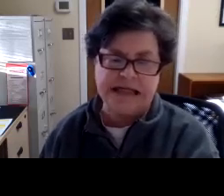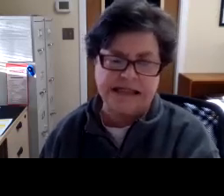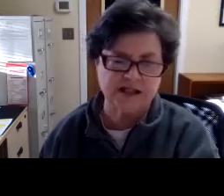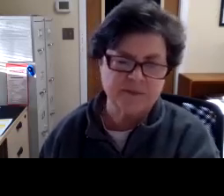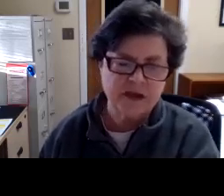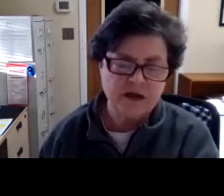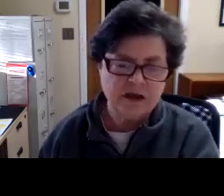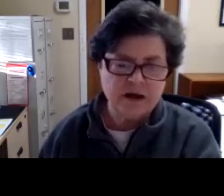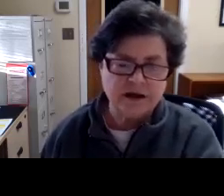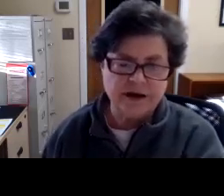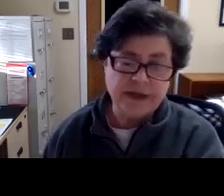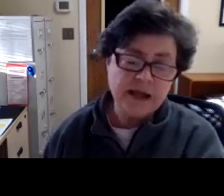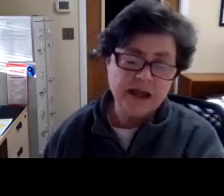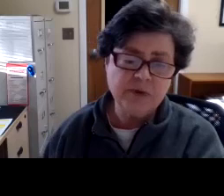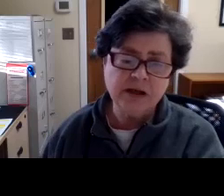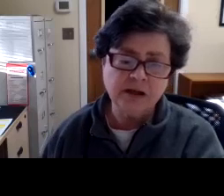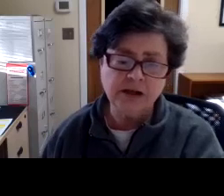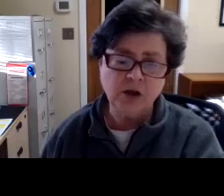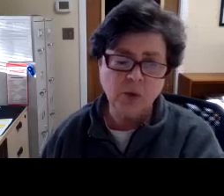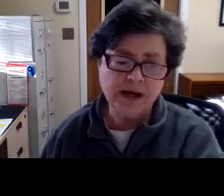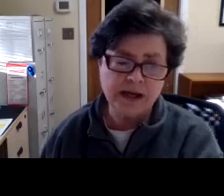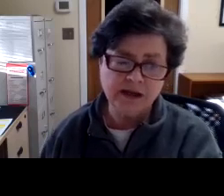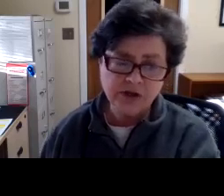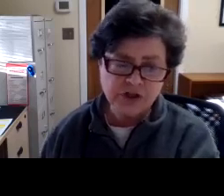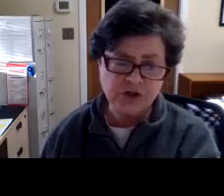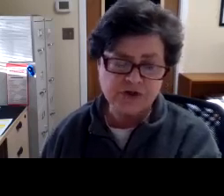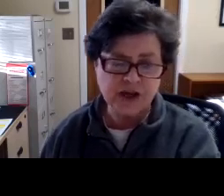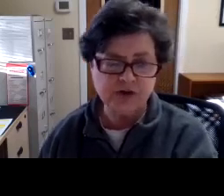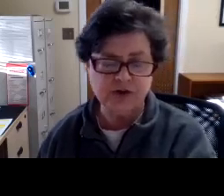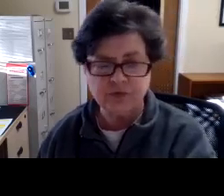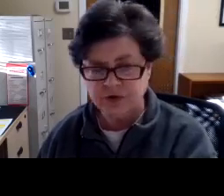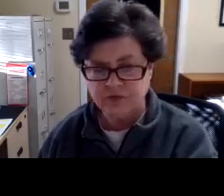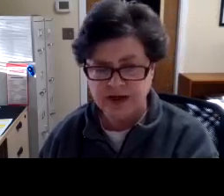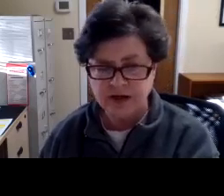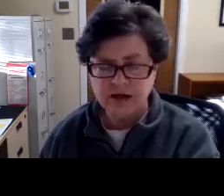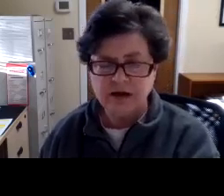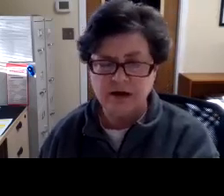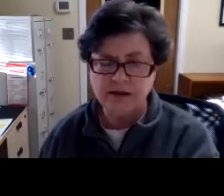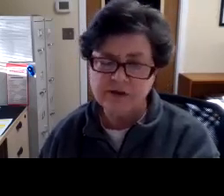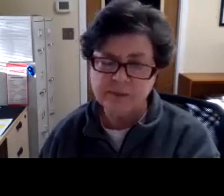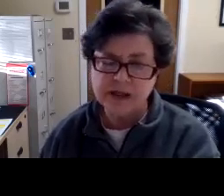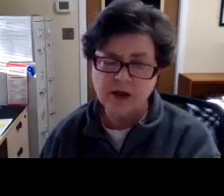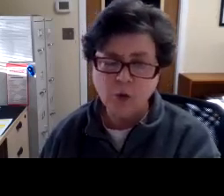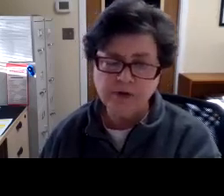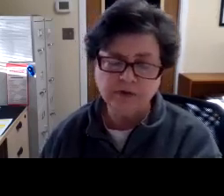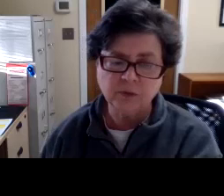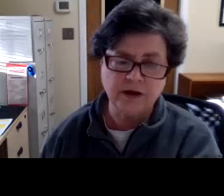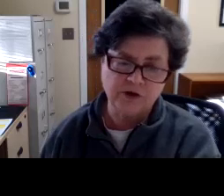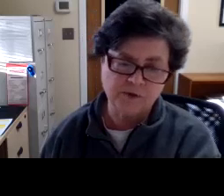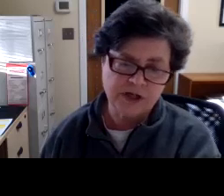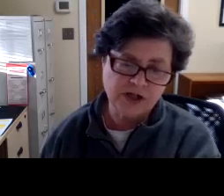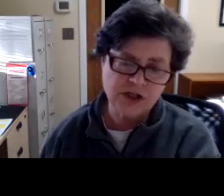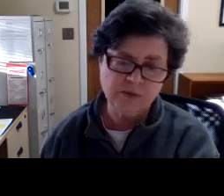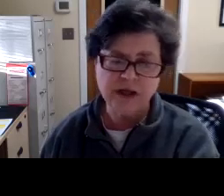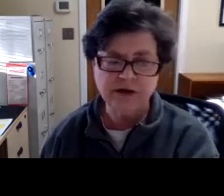prove my innocence. Then he gave me an illegal one-day eviction notice I couldn't afford to fight, leaving me homeless,